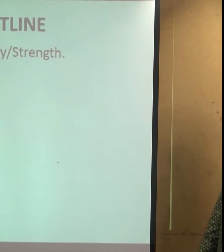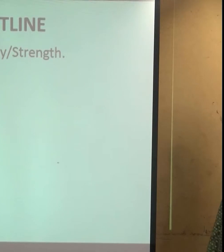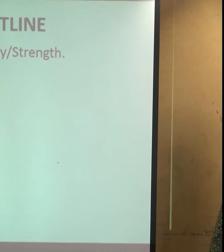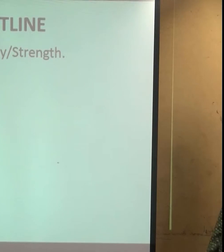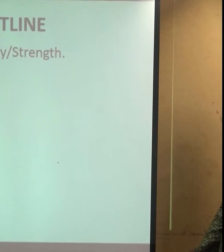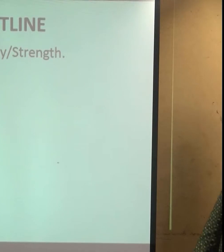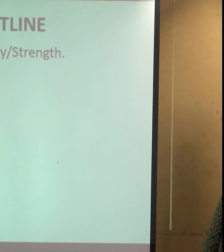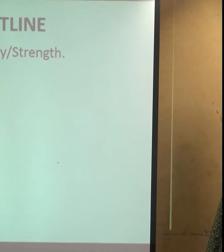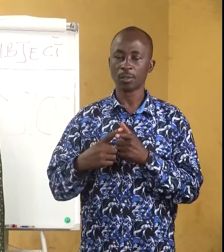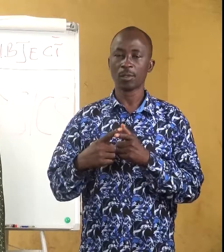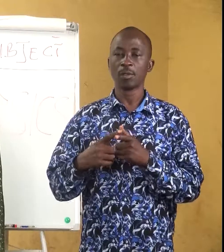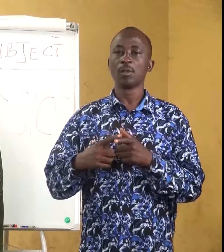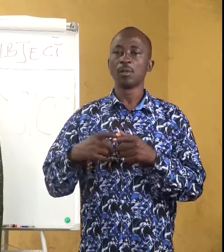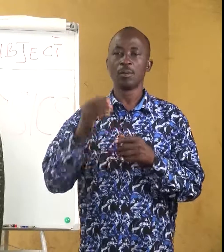then assignment.